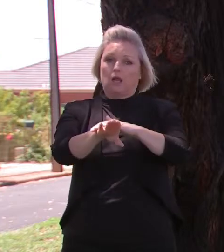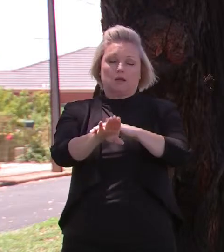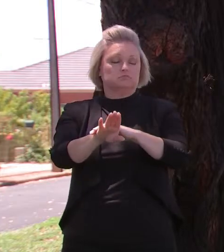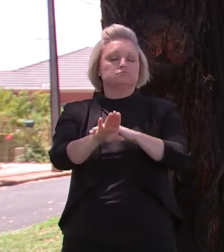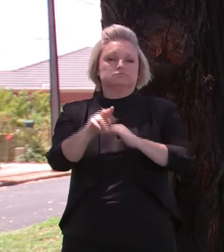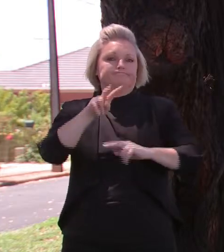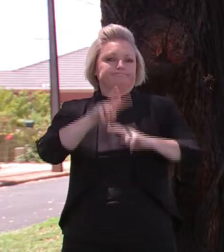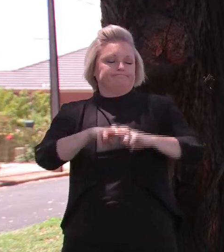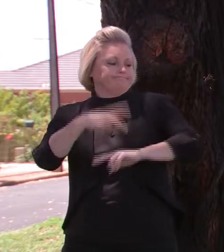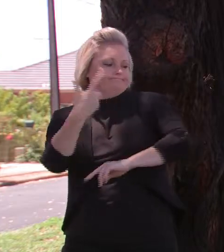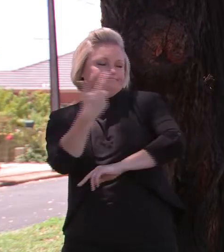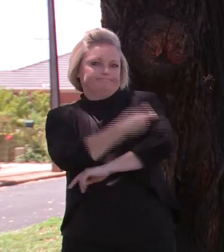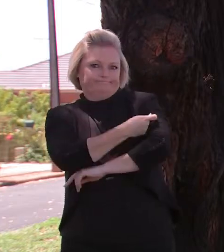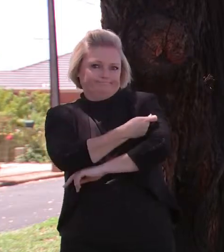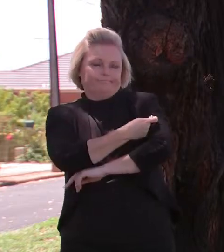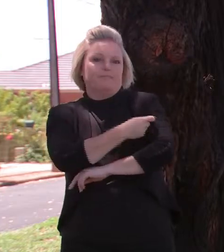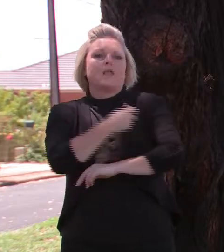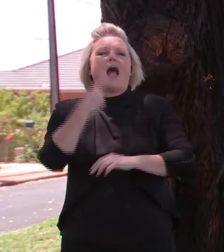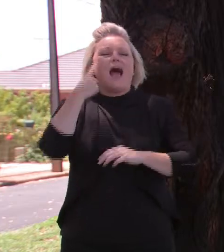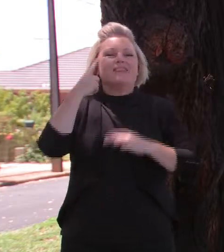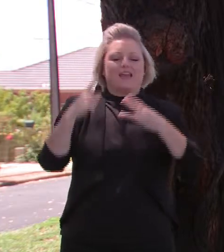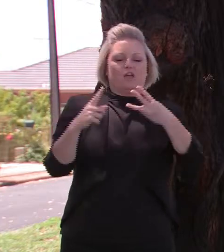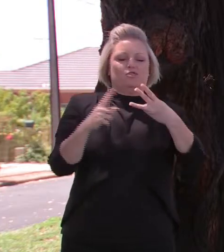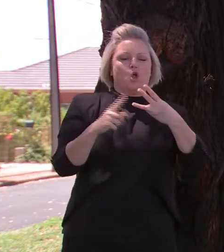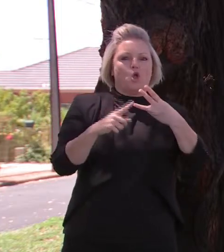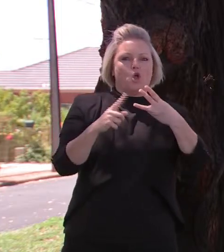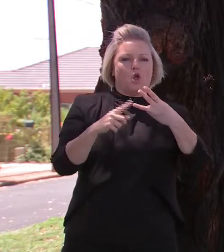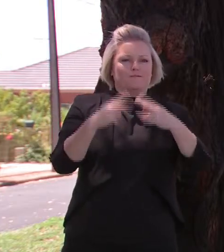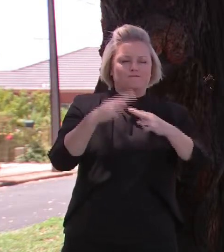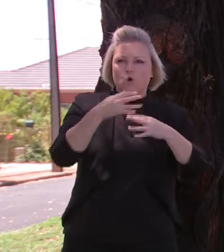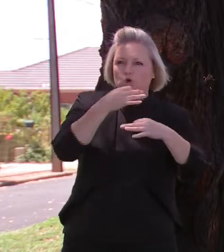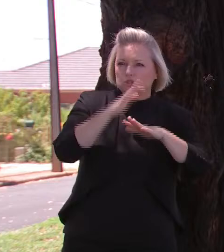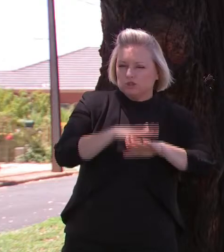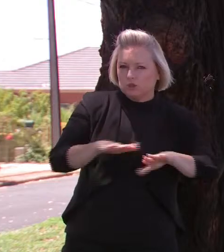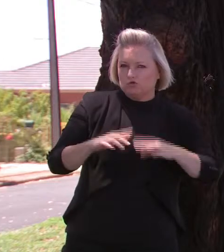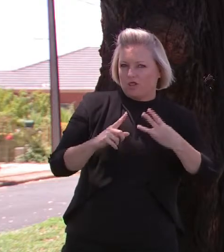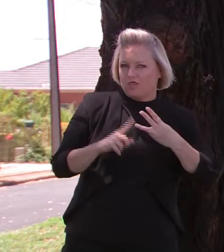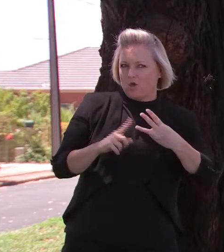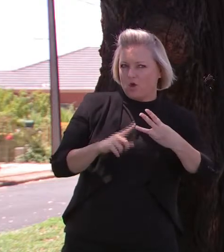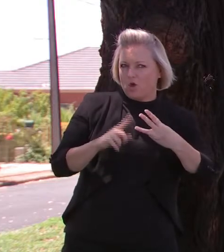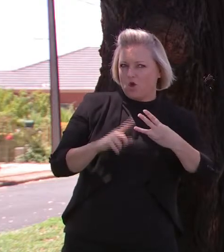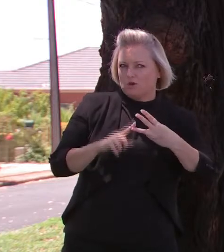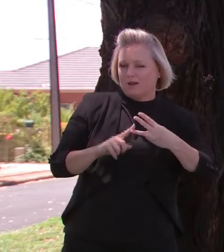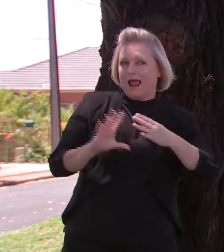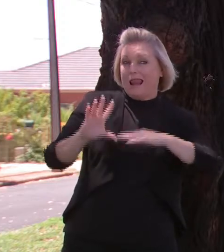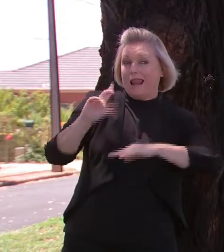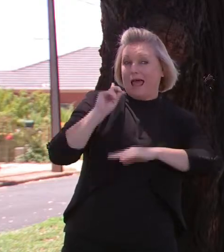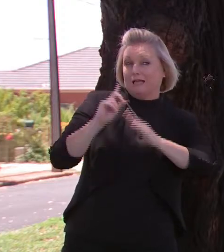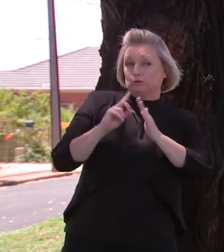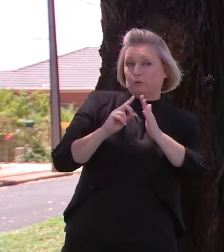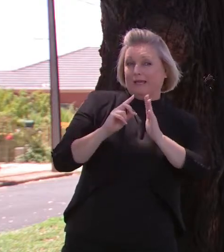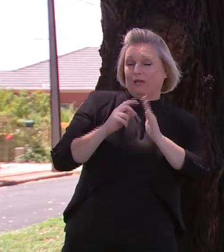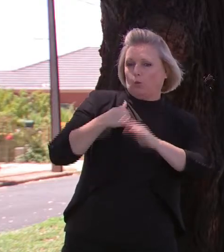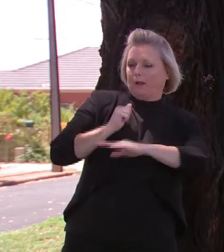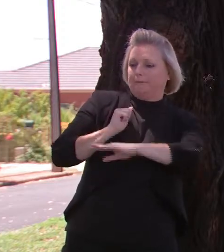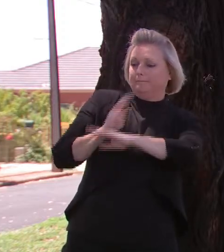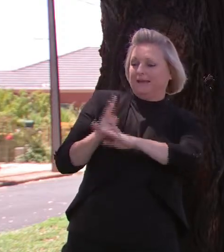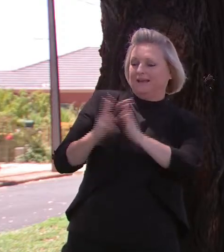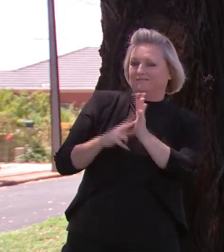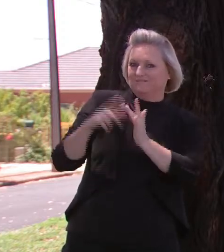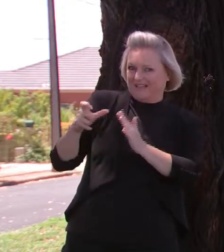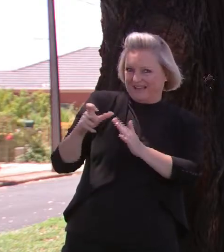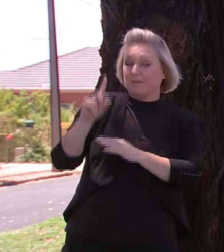we've slipped to number 3 in the country. Victoria, which we edged in front of last week, they're back in front of us again